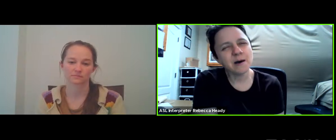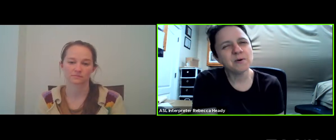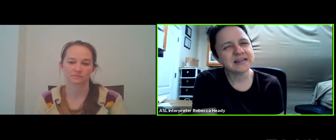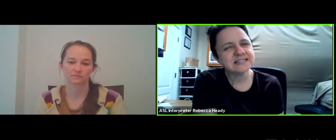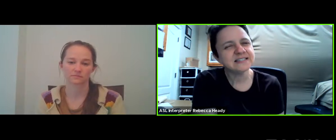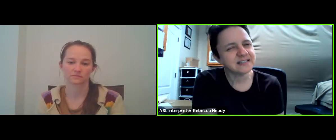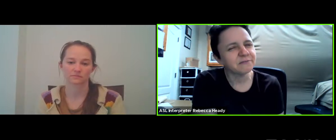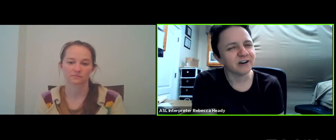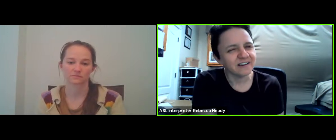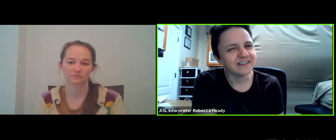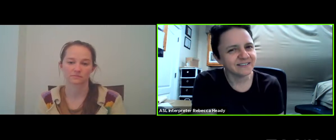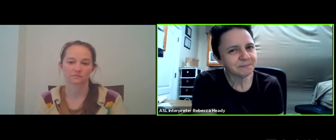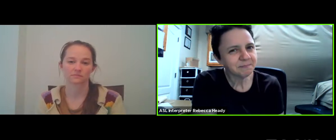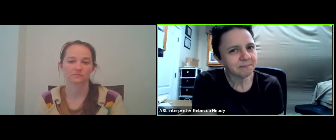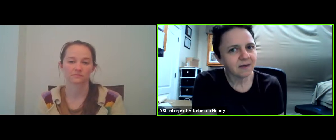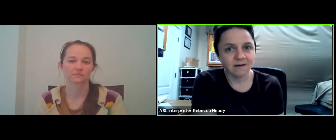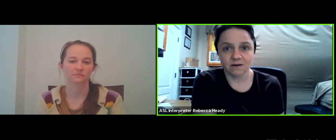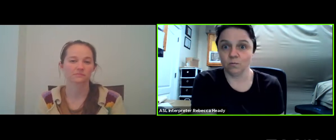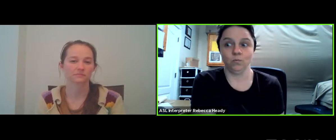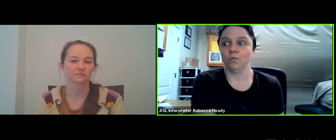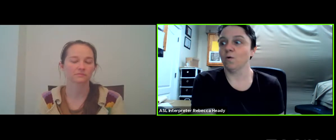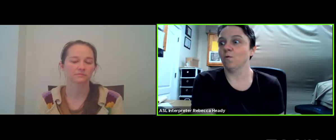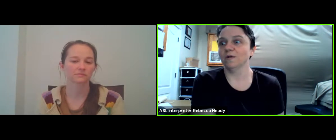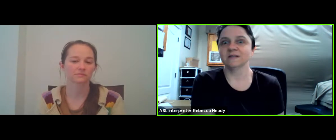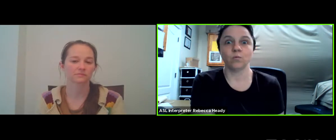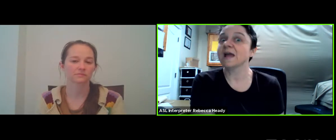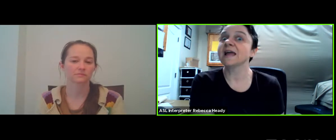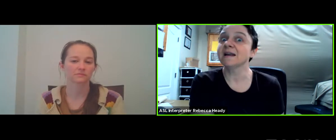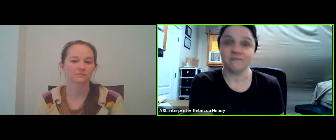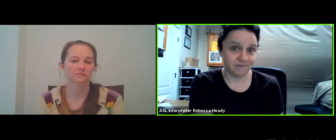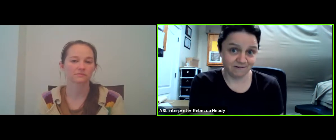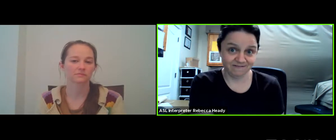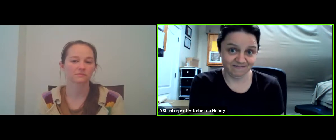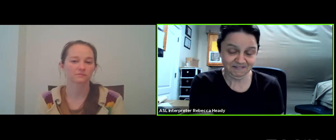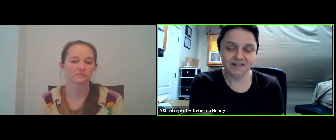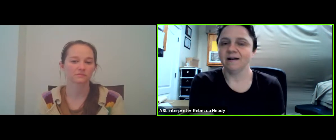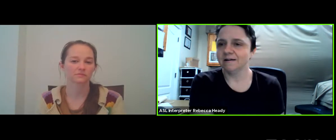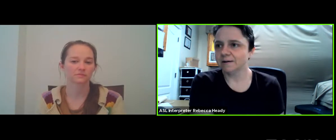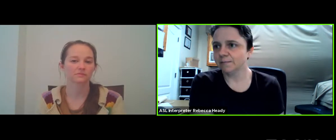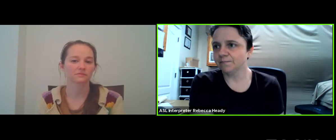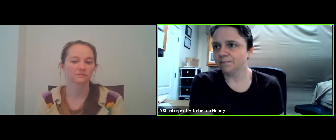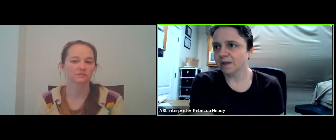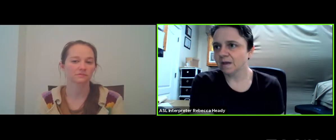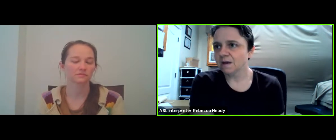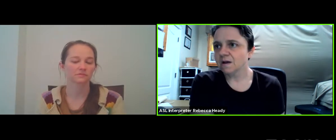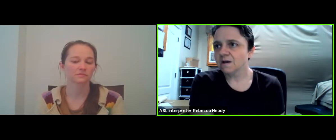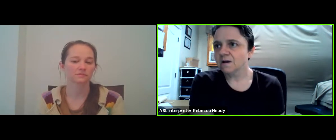sentence. Yeah, but it's different. Oh no, that's way different.